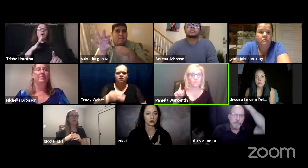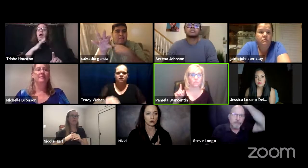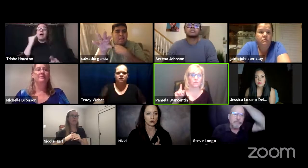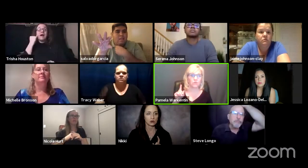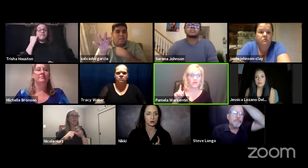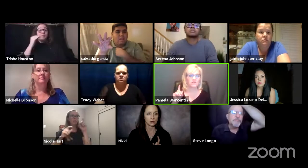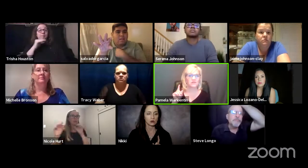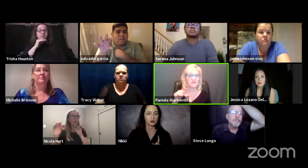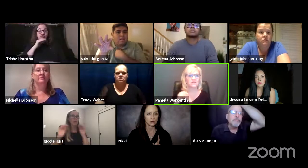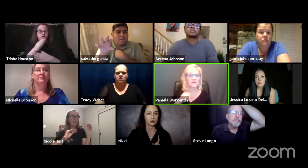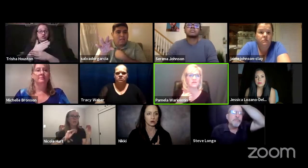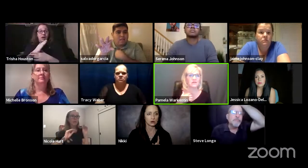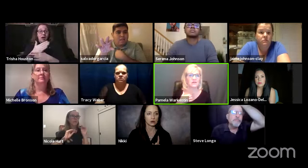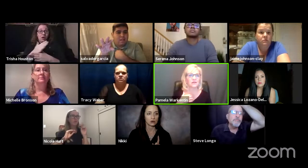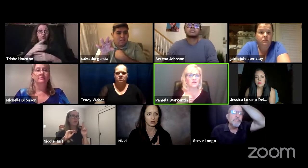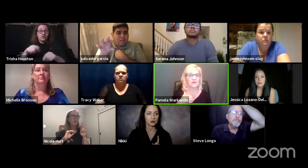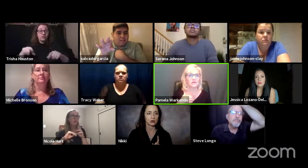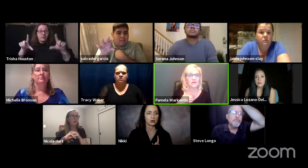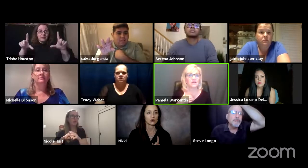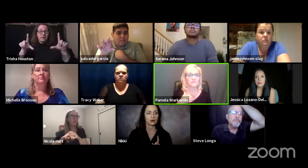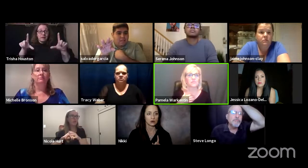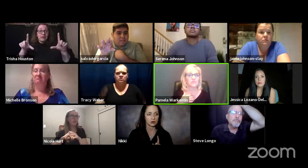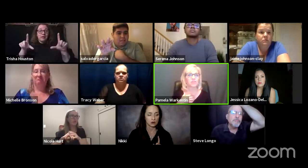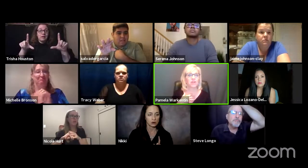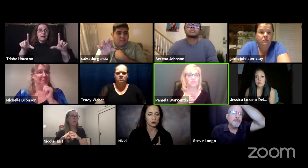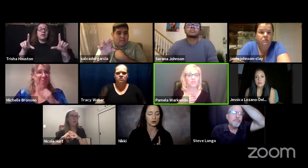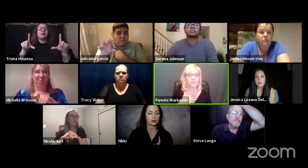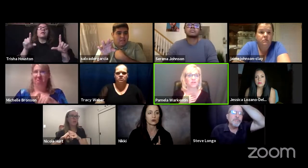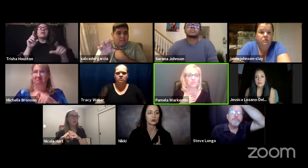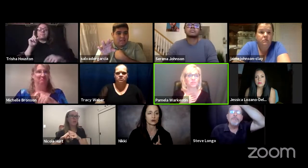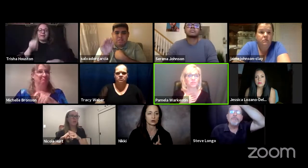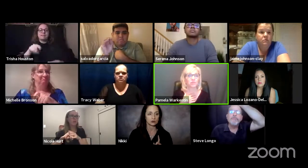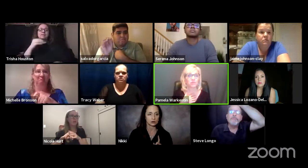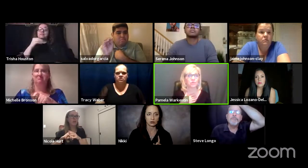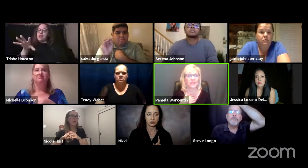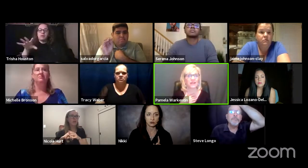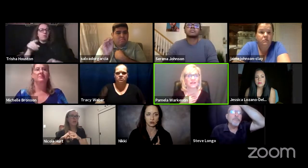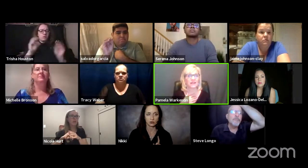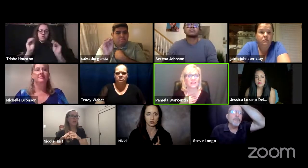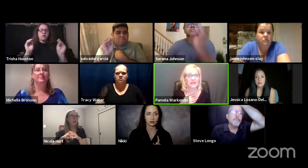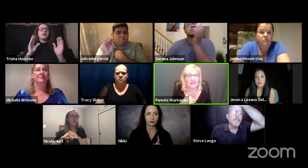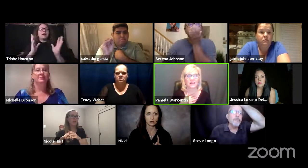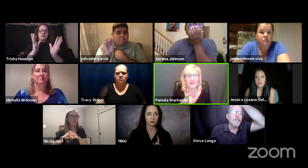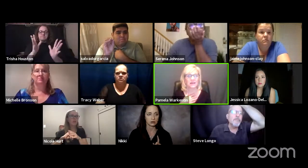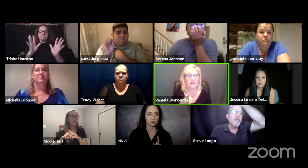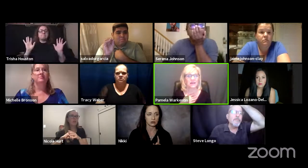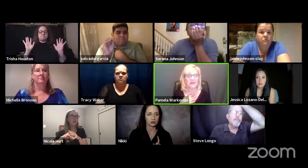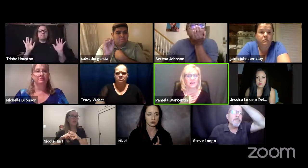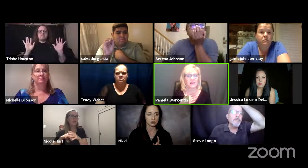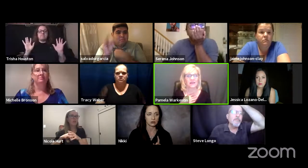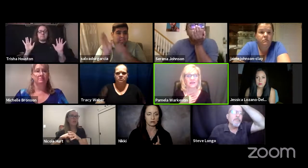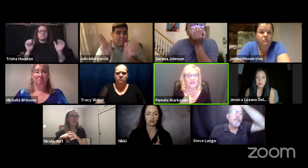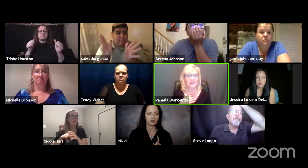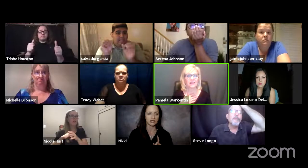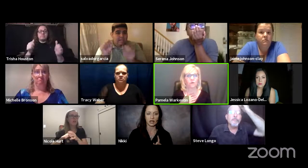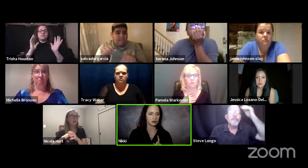One moment. If Michelle shares her screen. Michelle's saying I won't